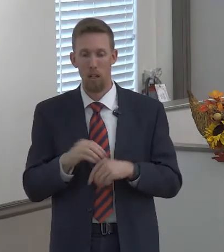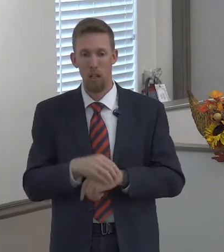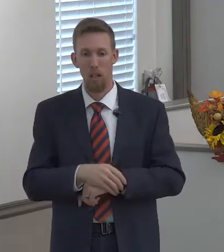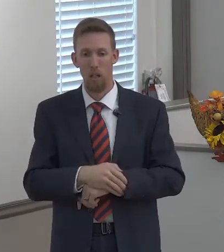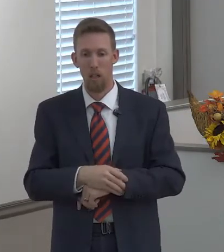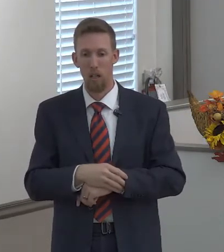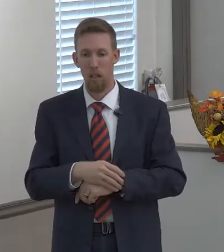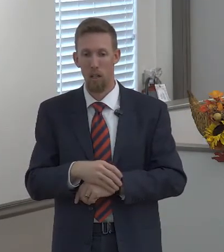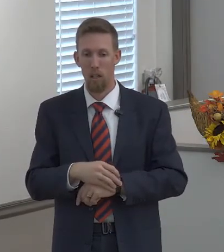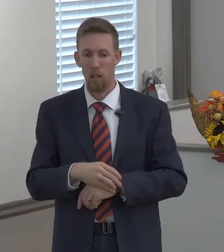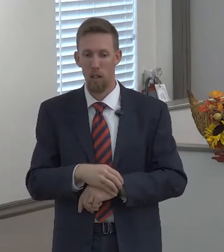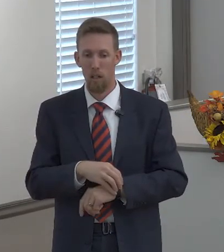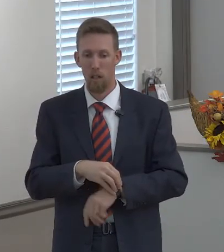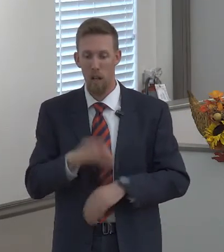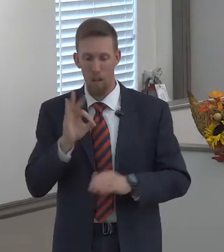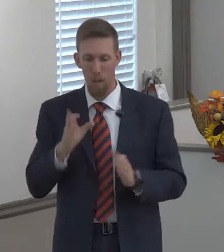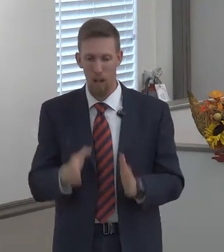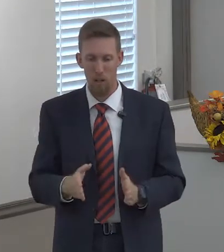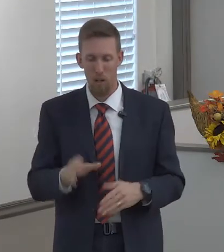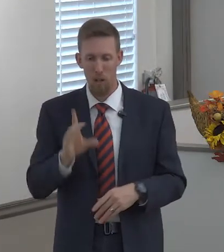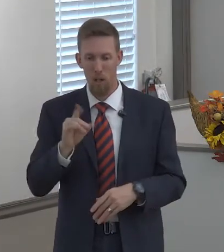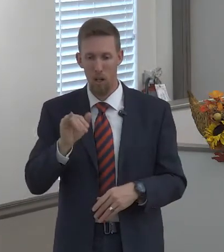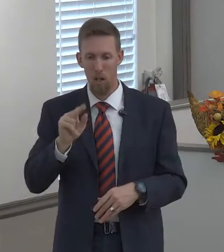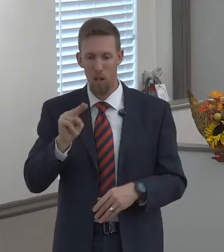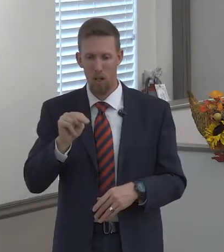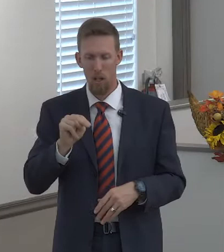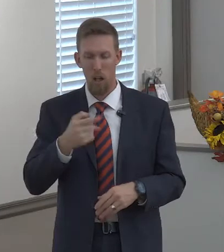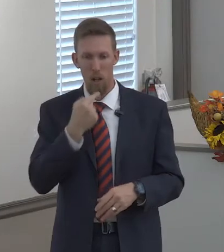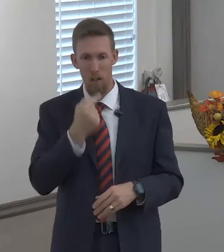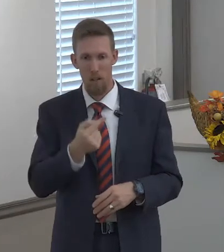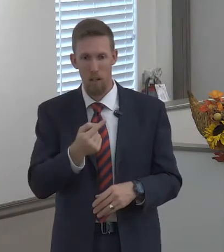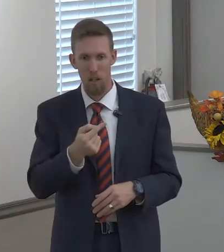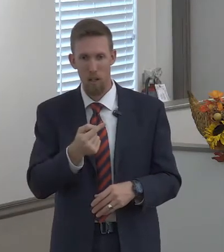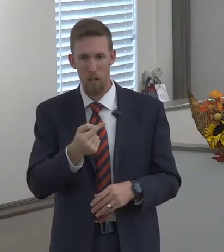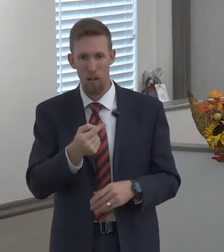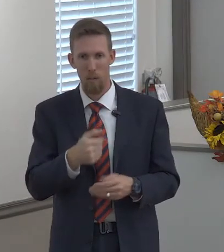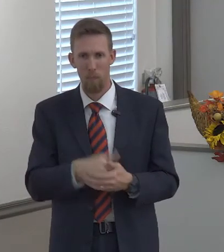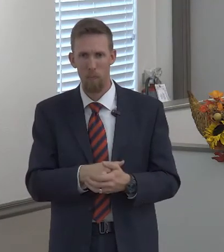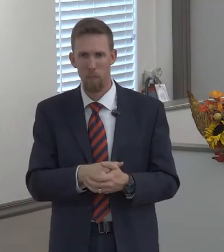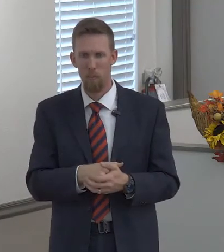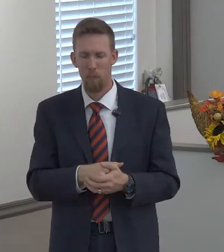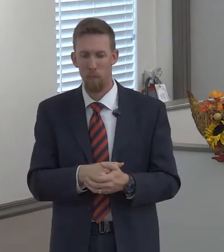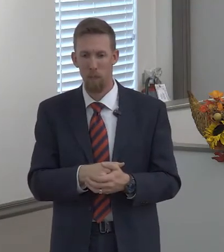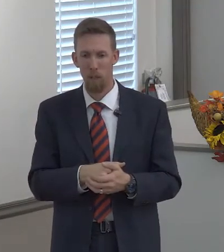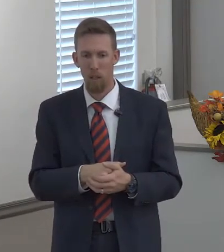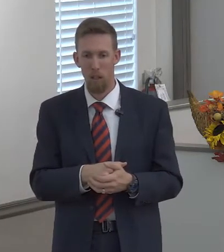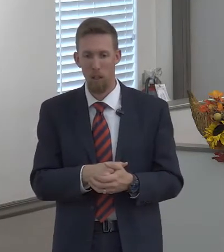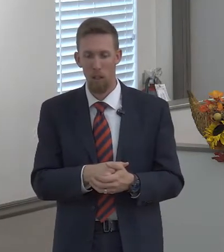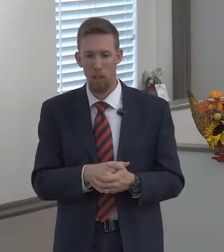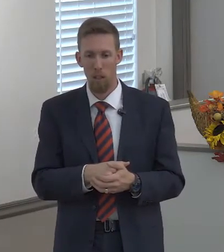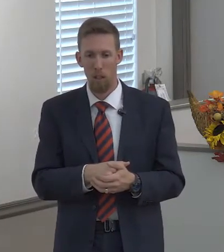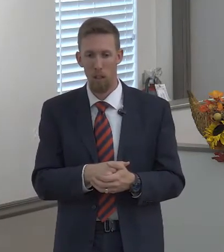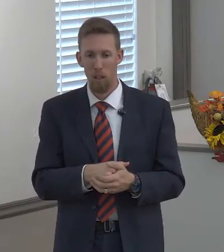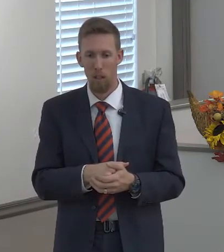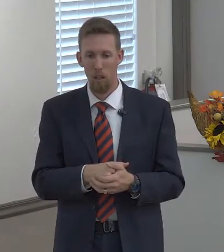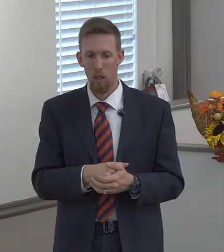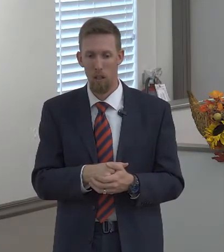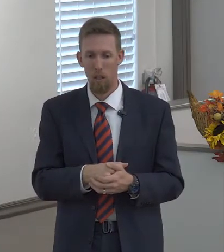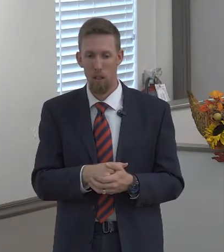attack. In fact, he said, I don't know how you are even alive.